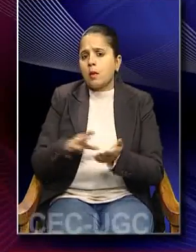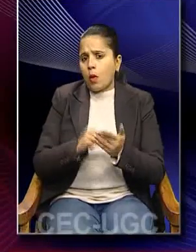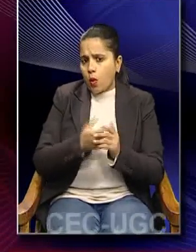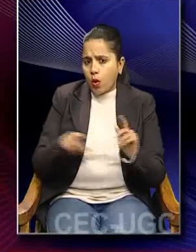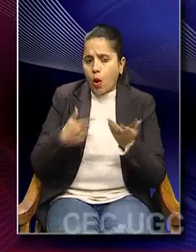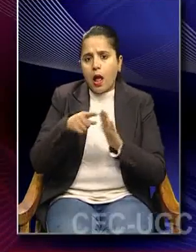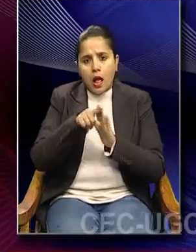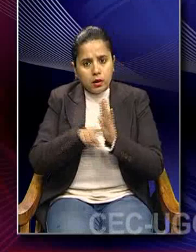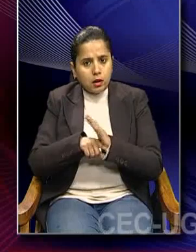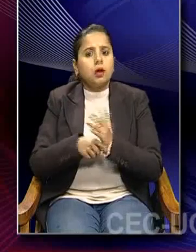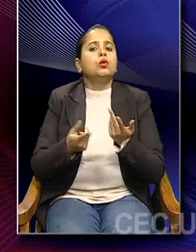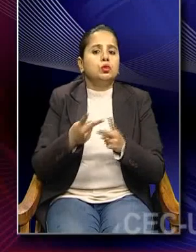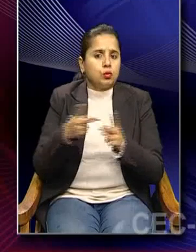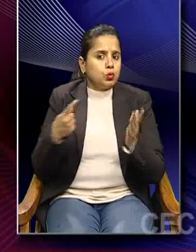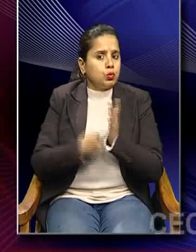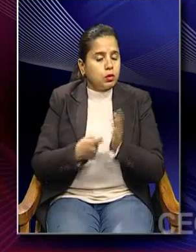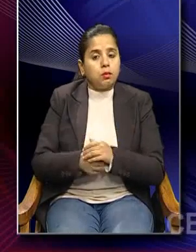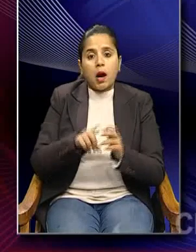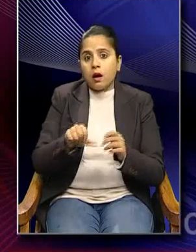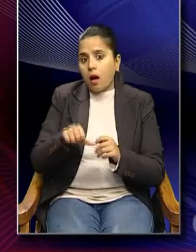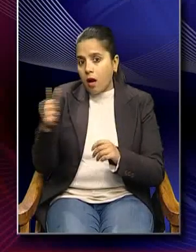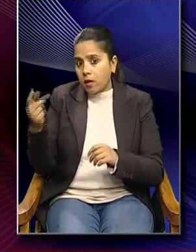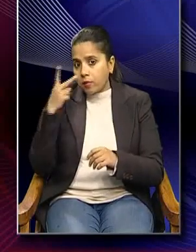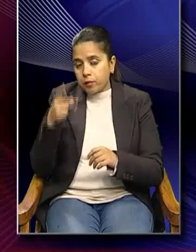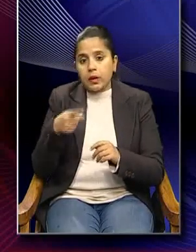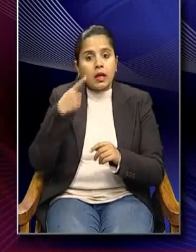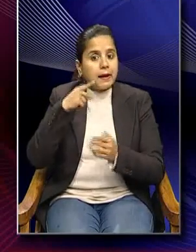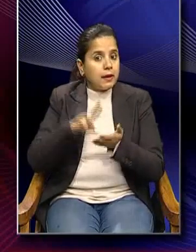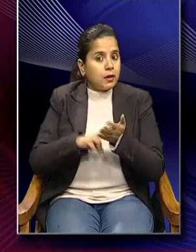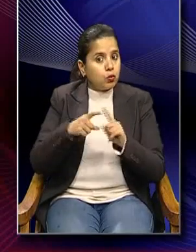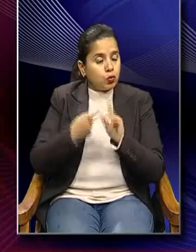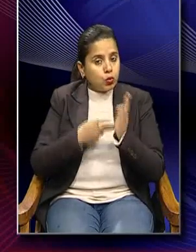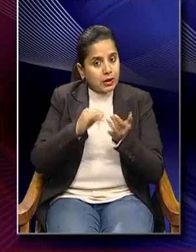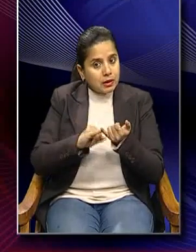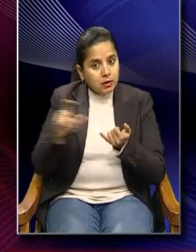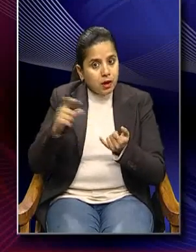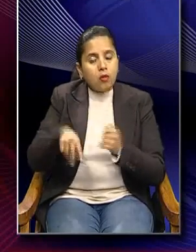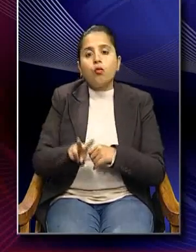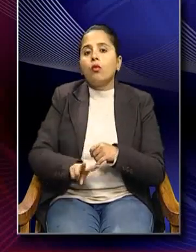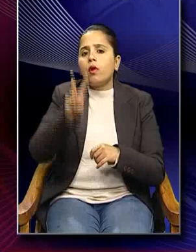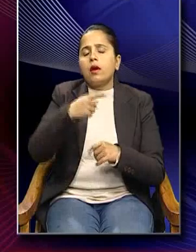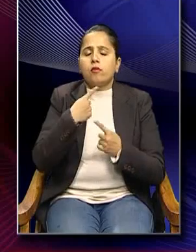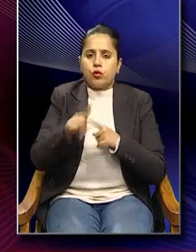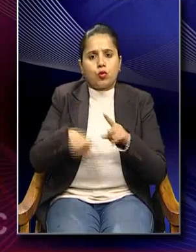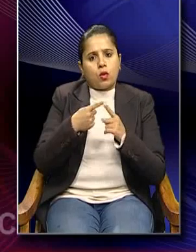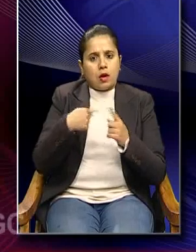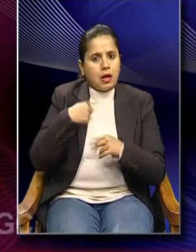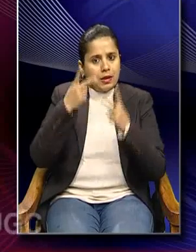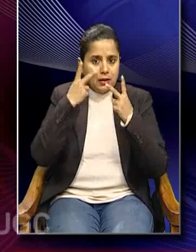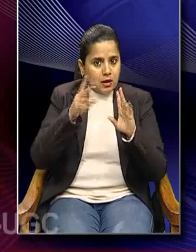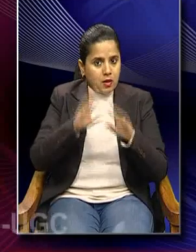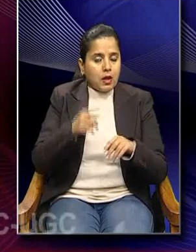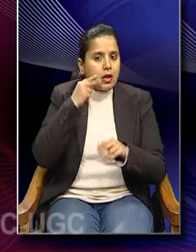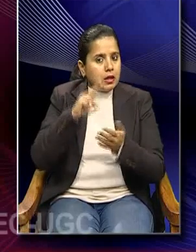ethical grounds. On the other hand, the intrinsic value here, if we talk about, we have seen the